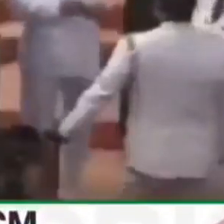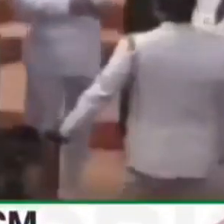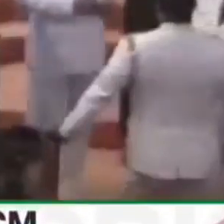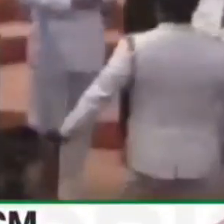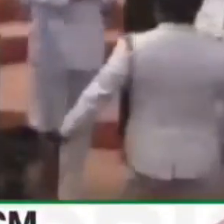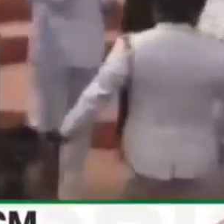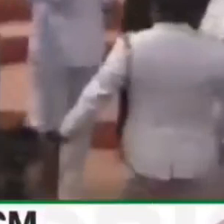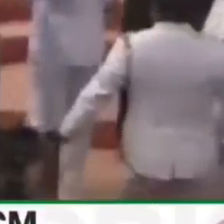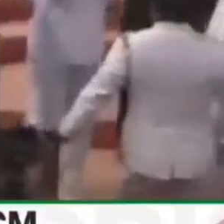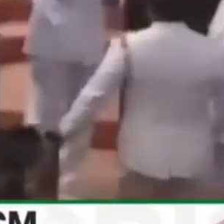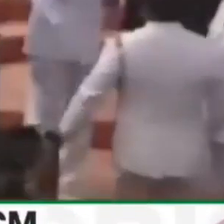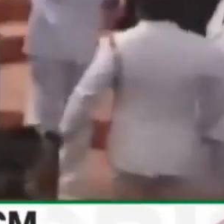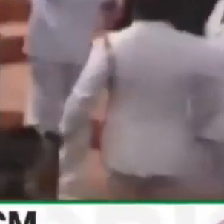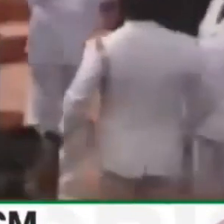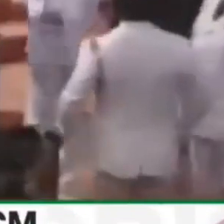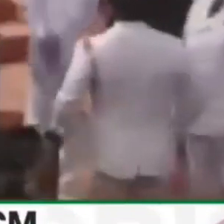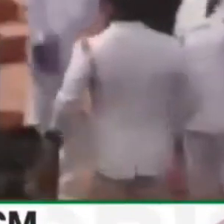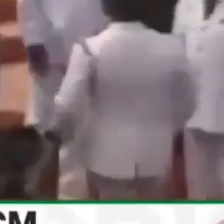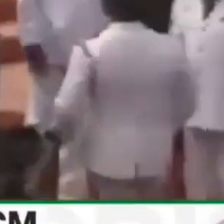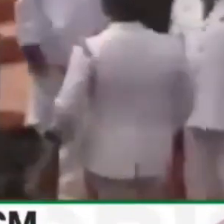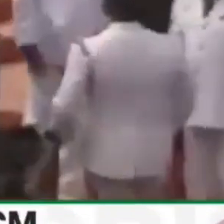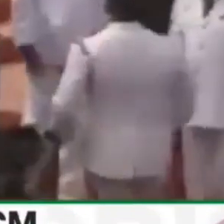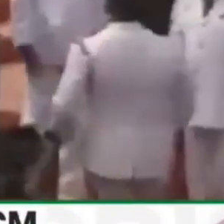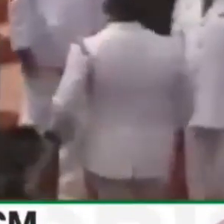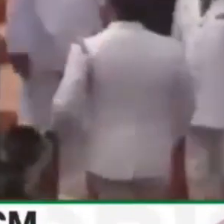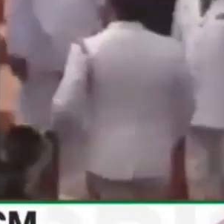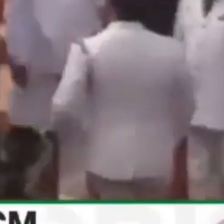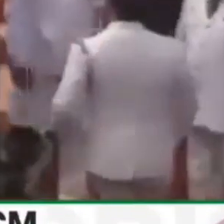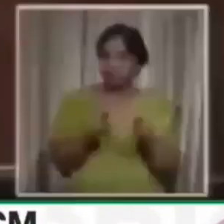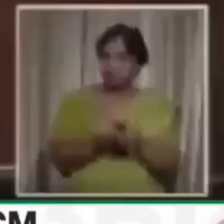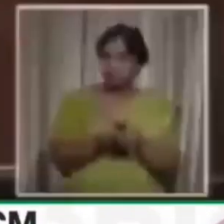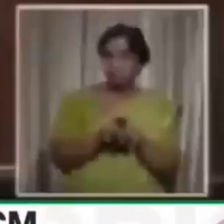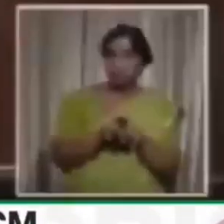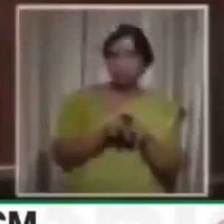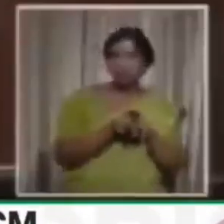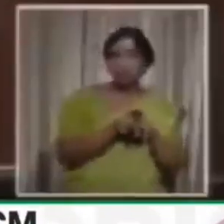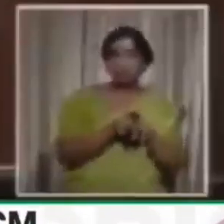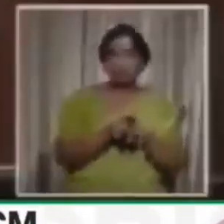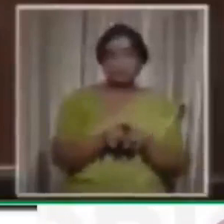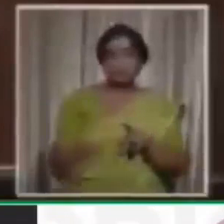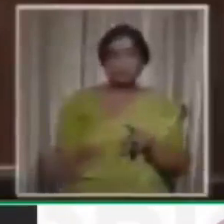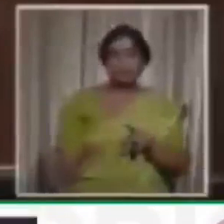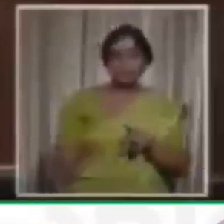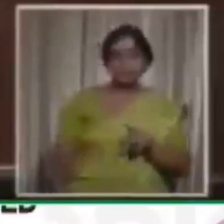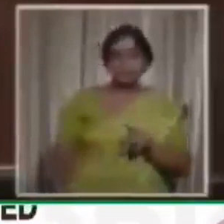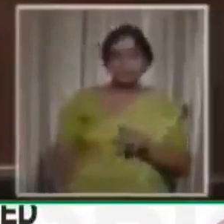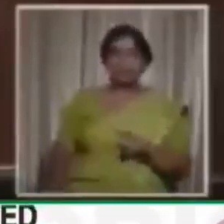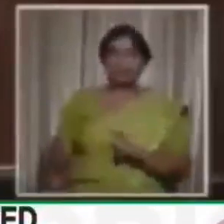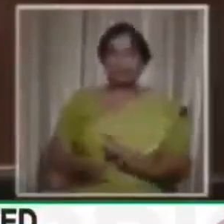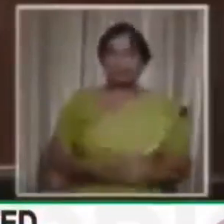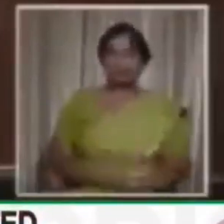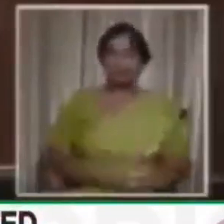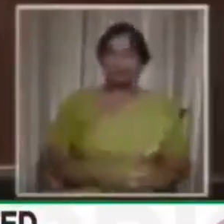of parliament, Rohini Kaviratni, while the Ranil Wickremesinghe government nominated member of parliament, Ajit